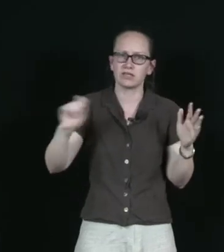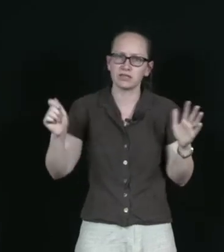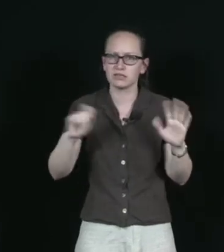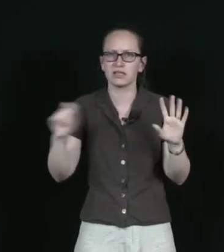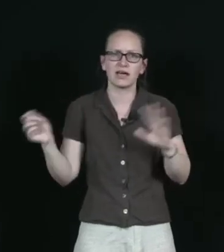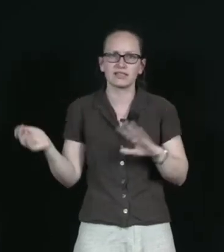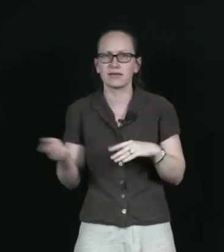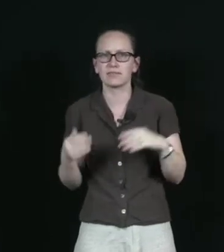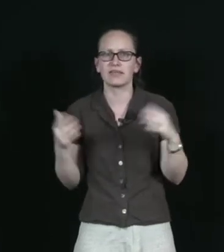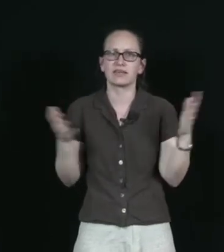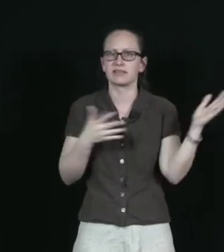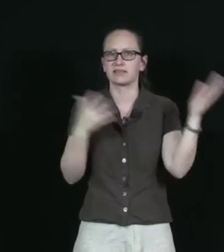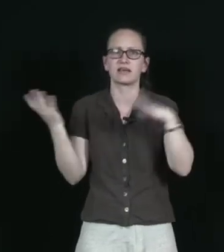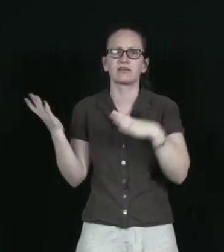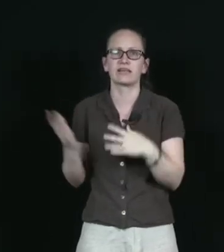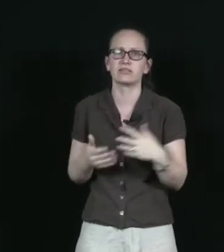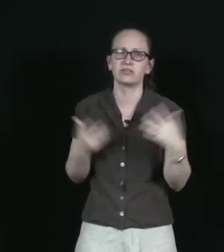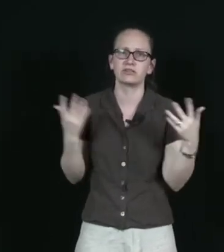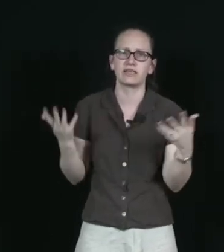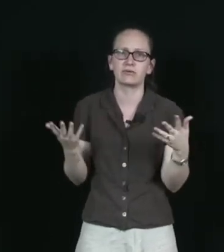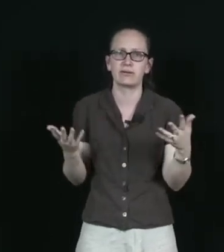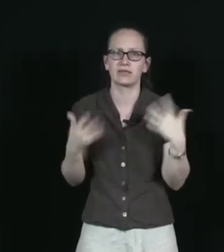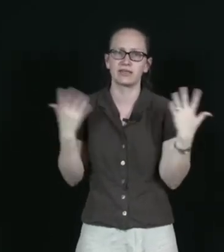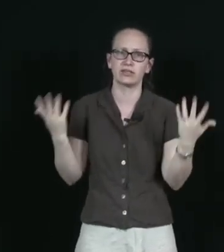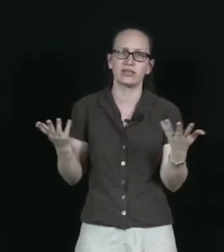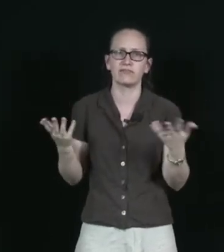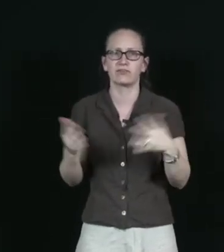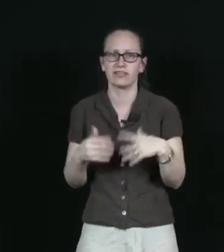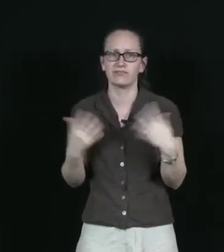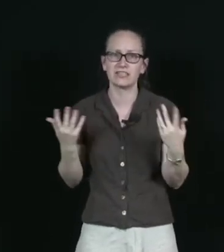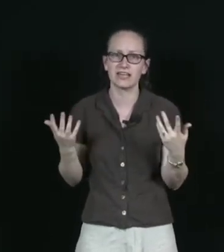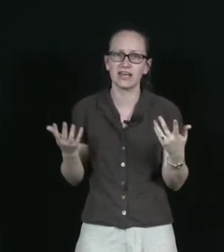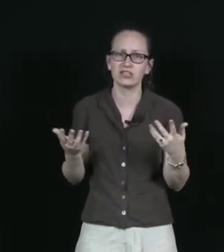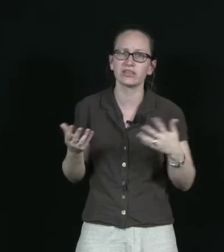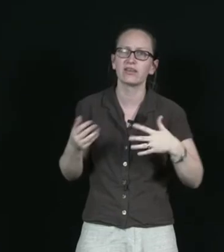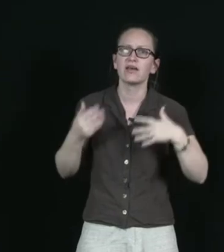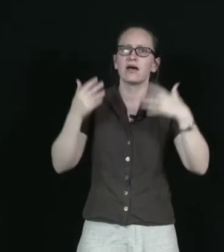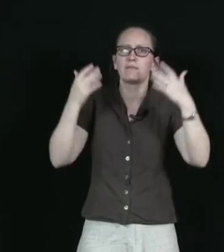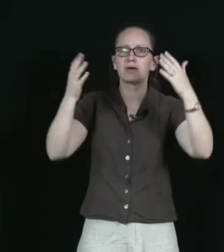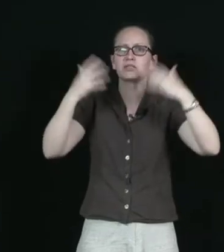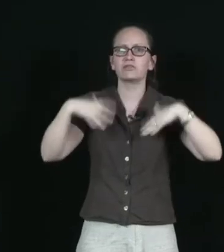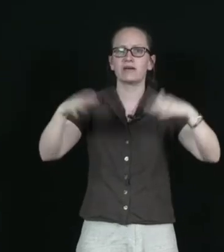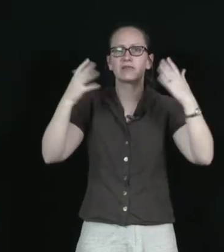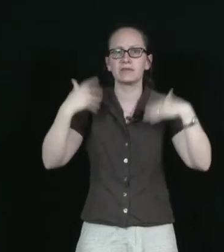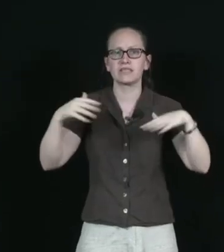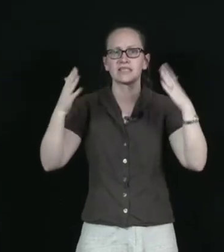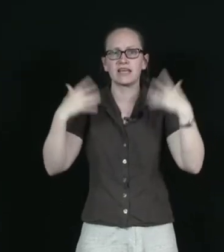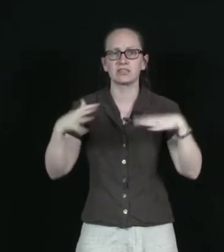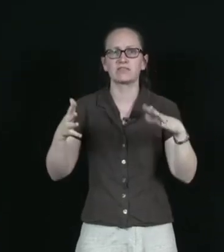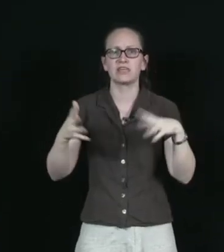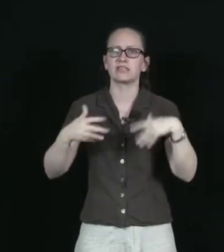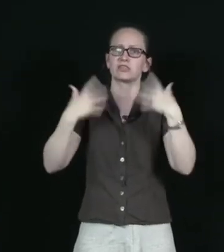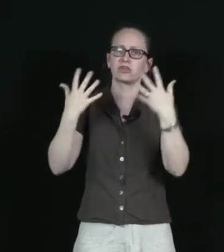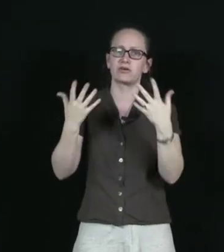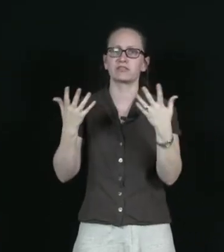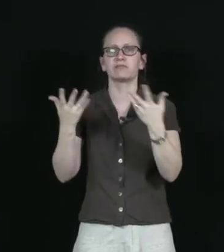to sign something and they'll lend you the equipment that you need for the investigation. But we do have limited sets of this, so it's